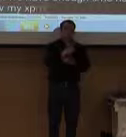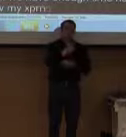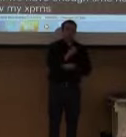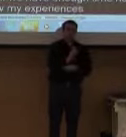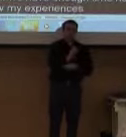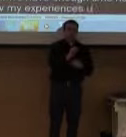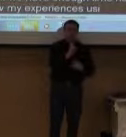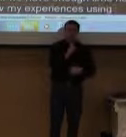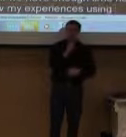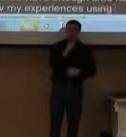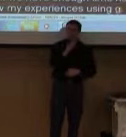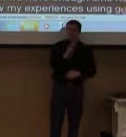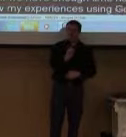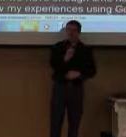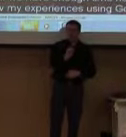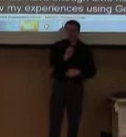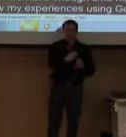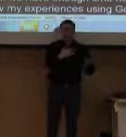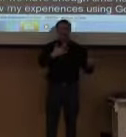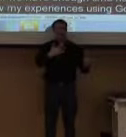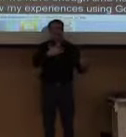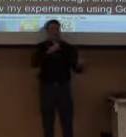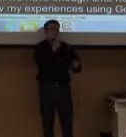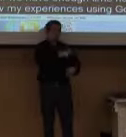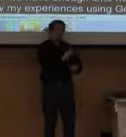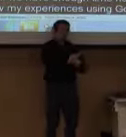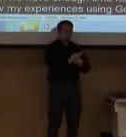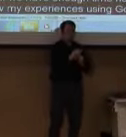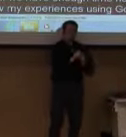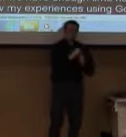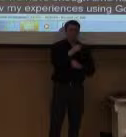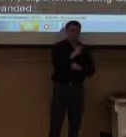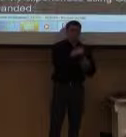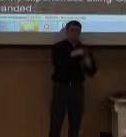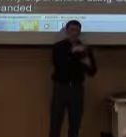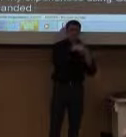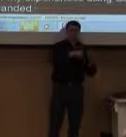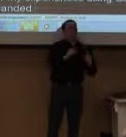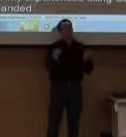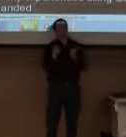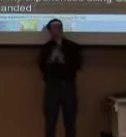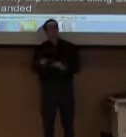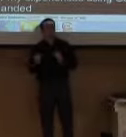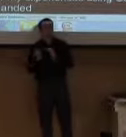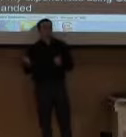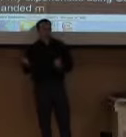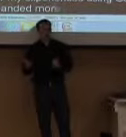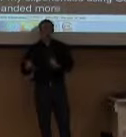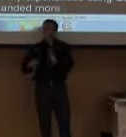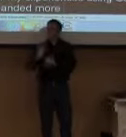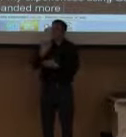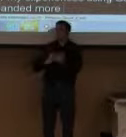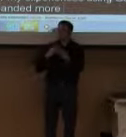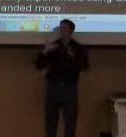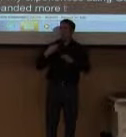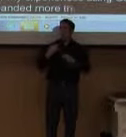Drive have expanded beyond just using it within a Google Plus Hangout. And the first part is to describe a little bit